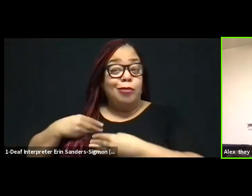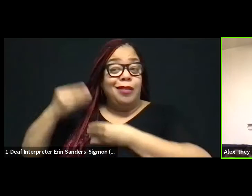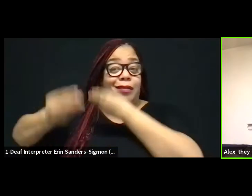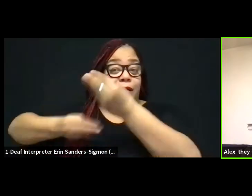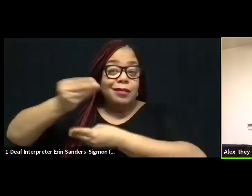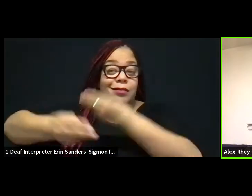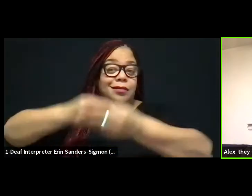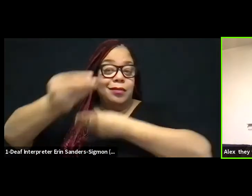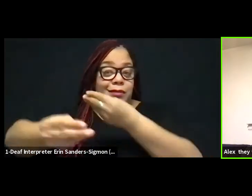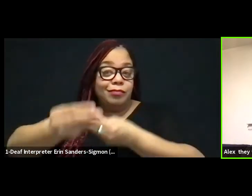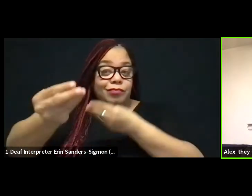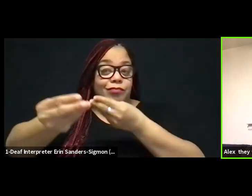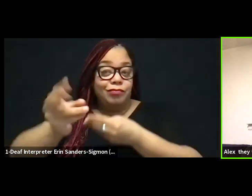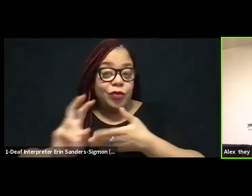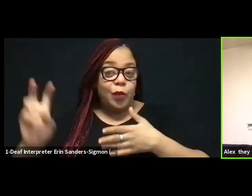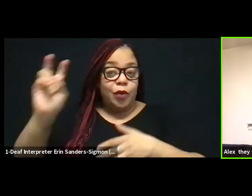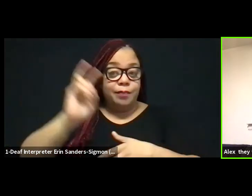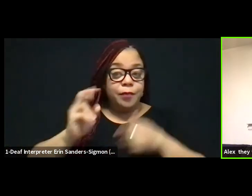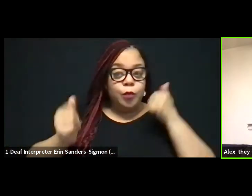learning history.